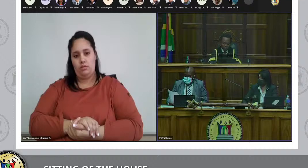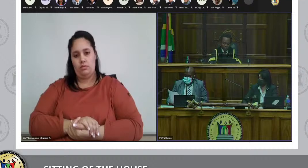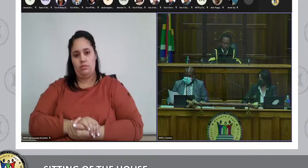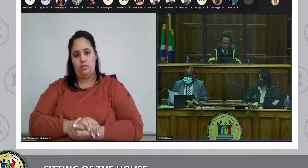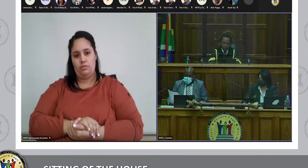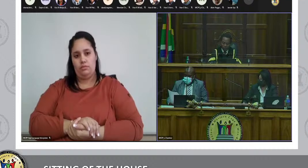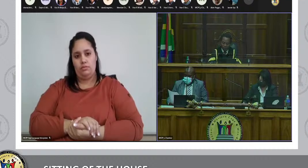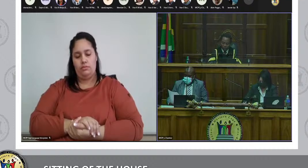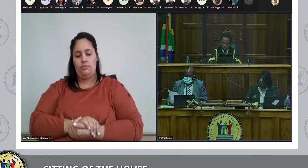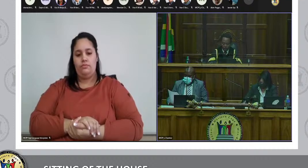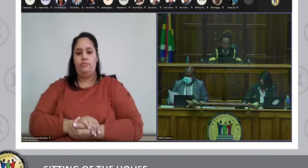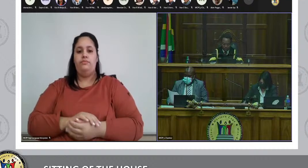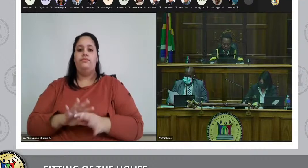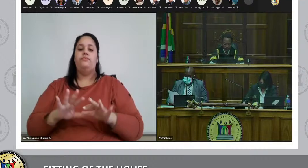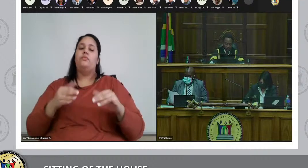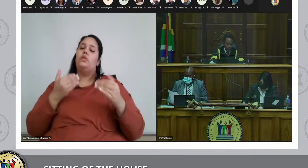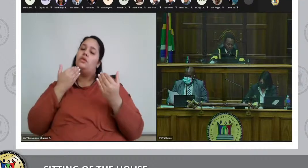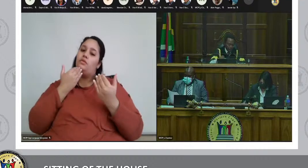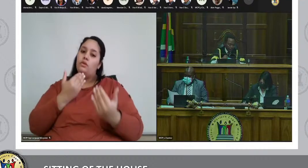Thank you